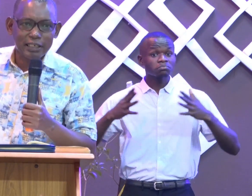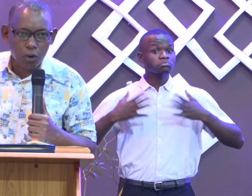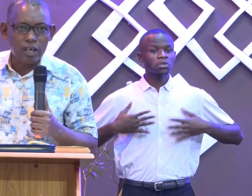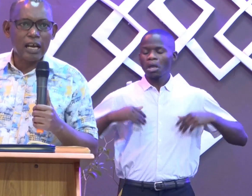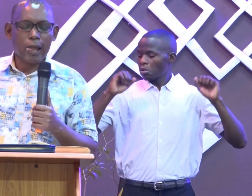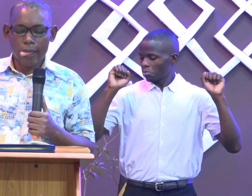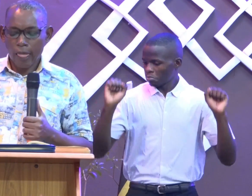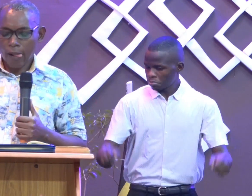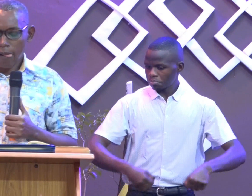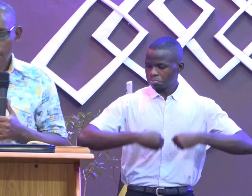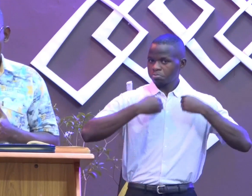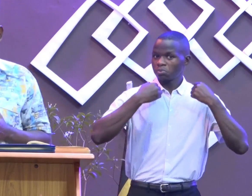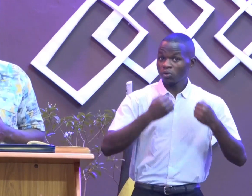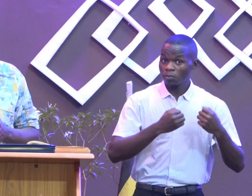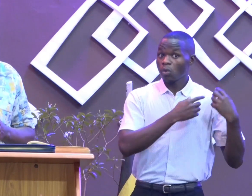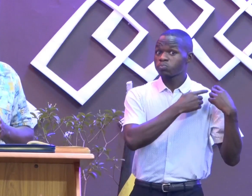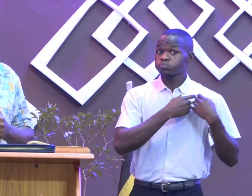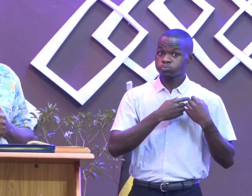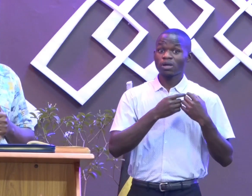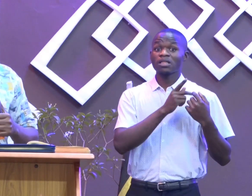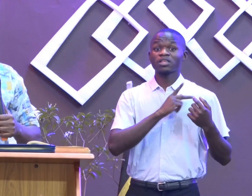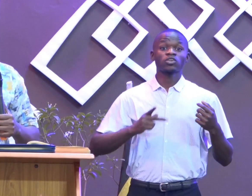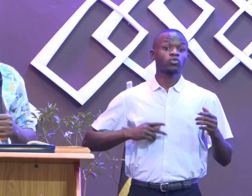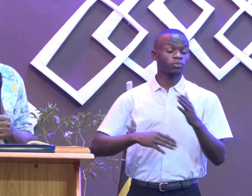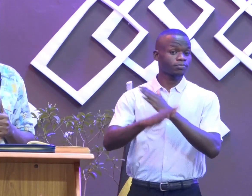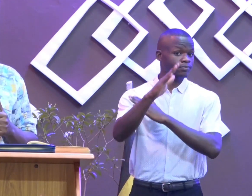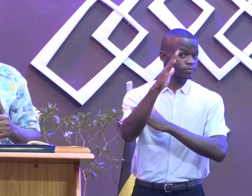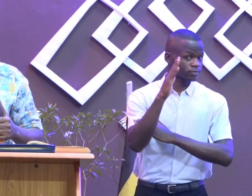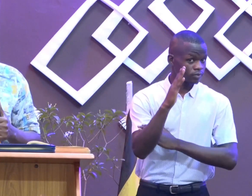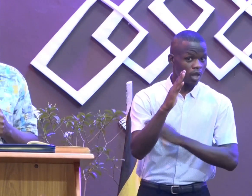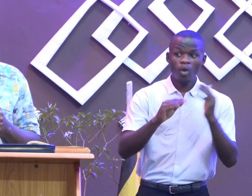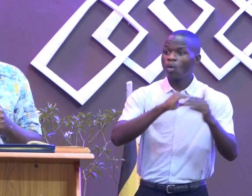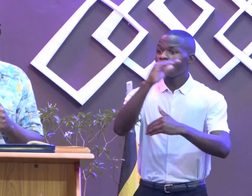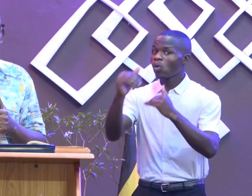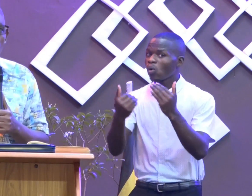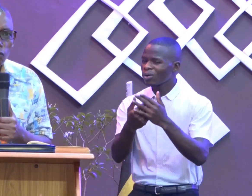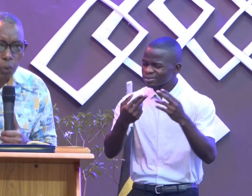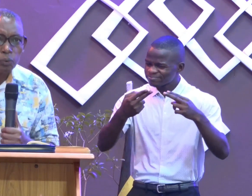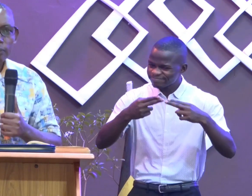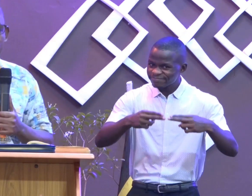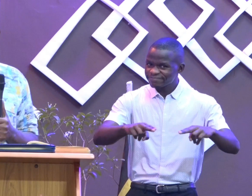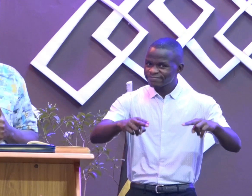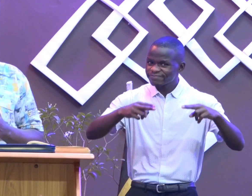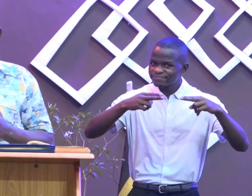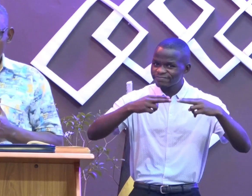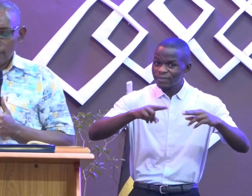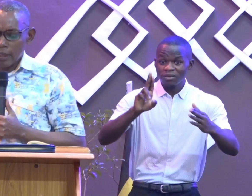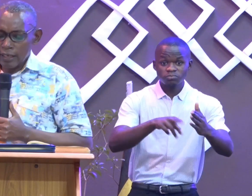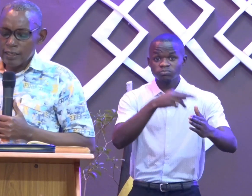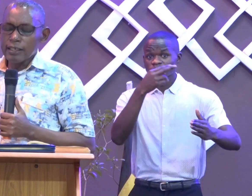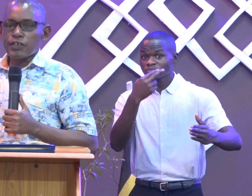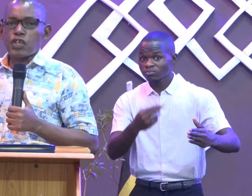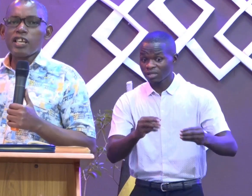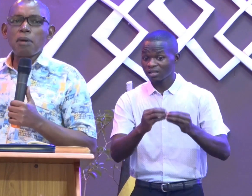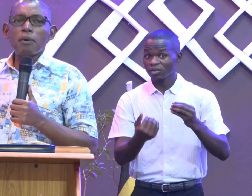bwakabaka bwa Katonda. Don't forget that flesh and blood are not going to inherit the kingdom of God. Ekisulo omwana w'omuntu. Every temptation that puts